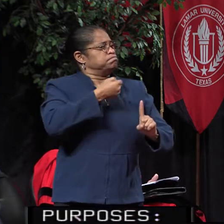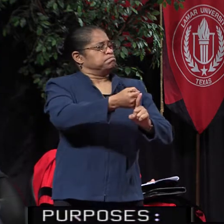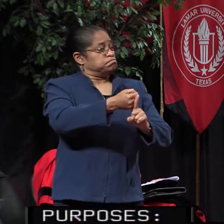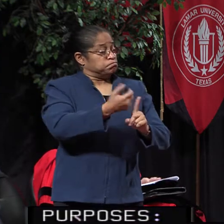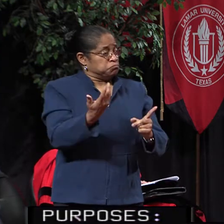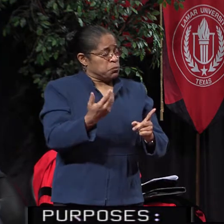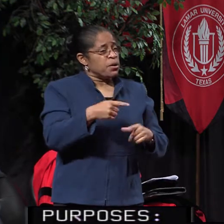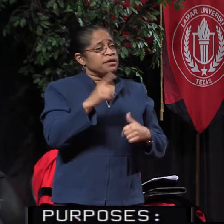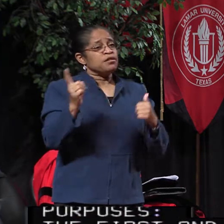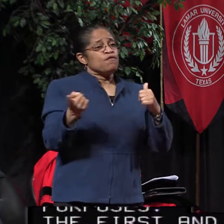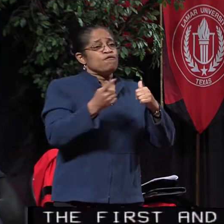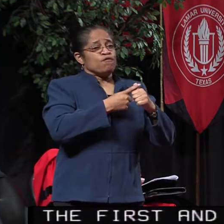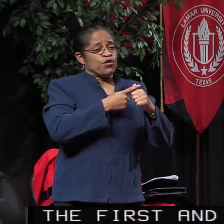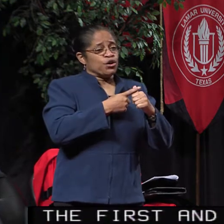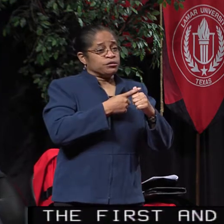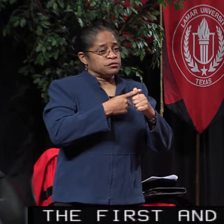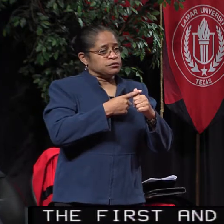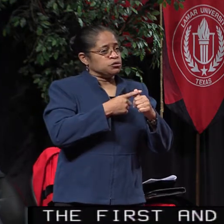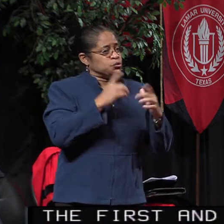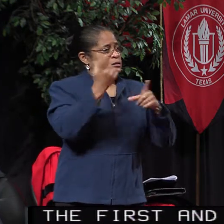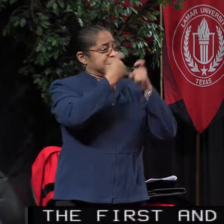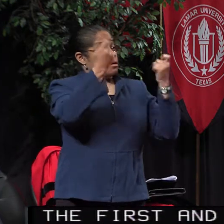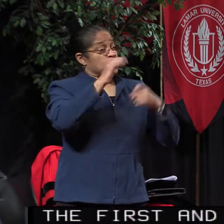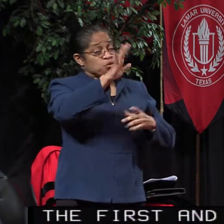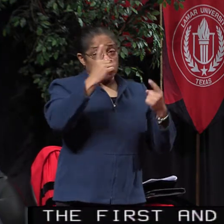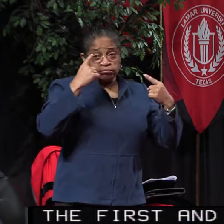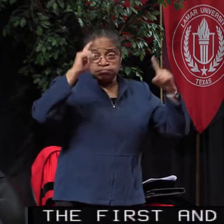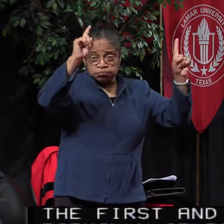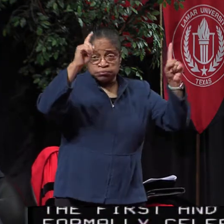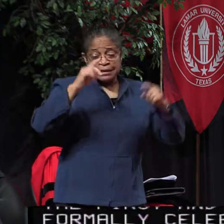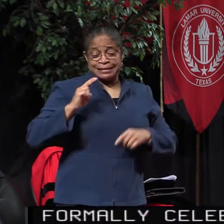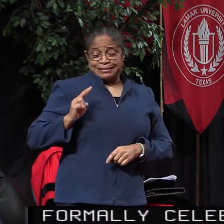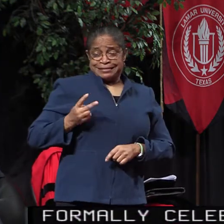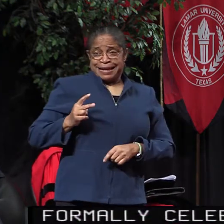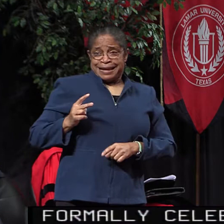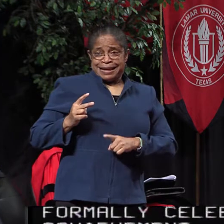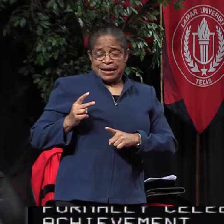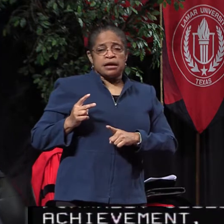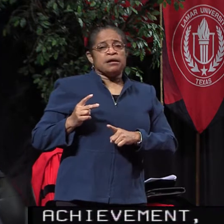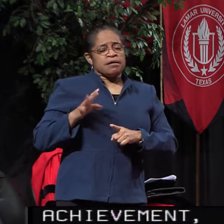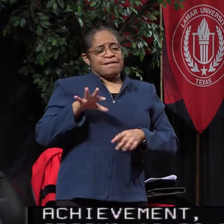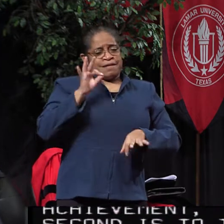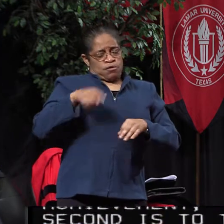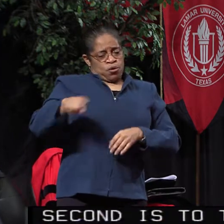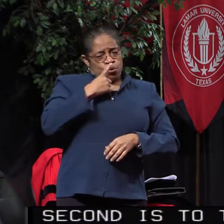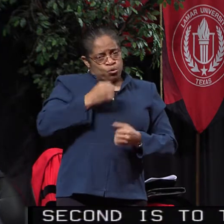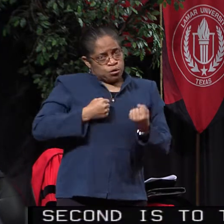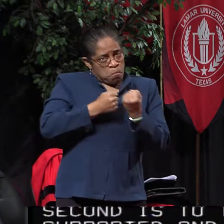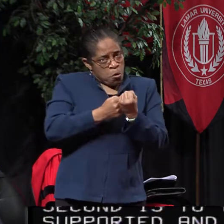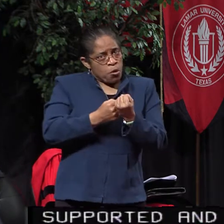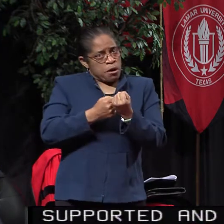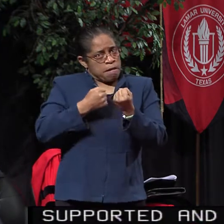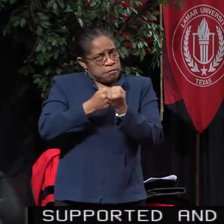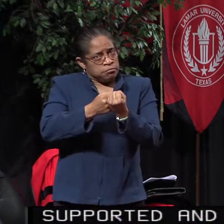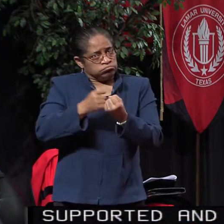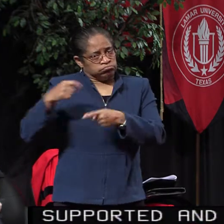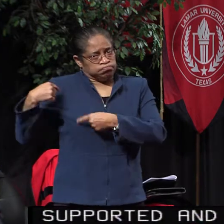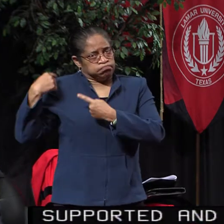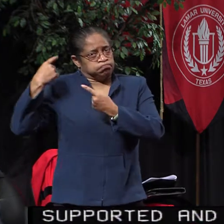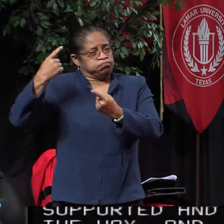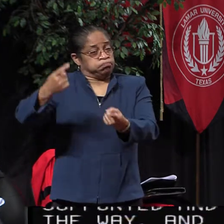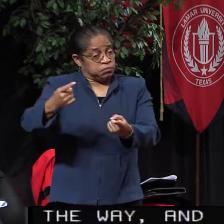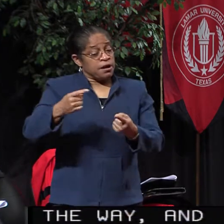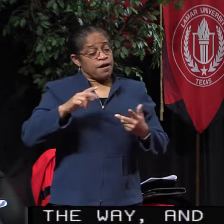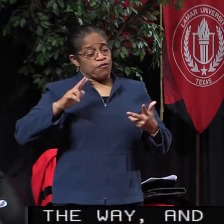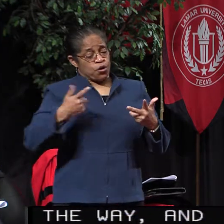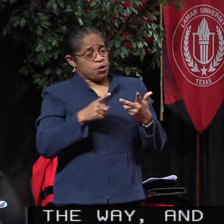to formally celebrate your achievement. Second is to thank those who supported and helped you along the way. And the third is